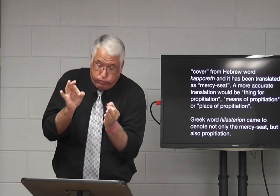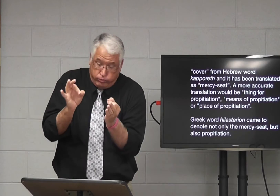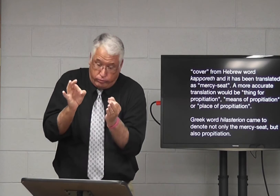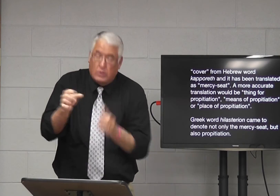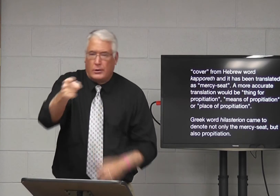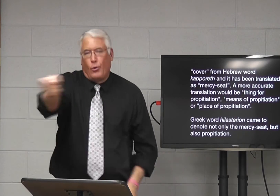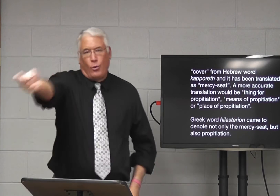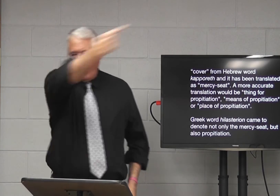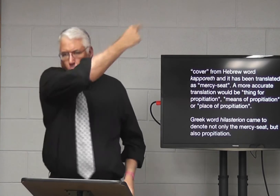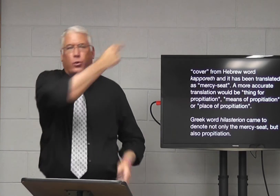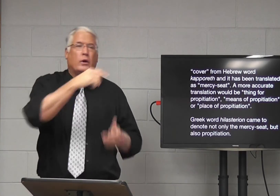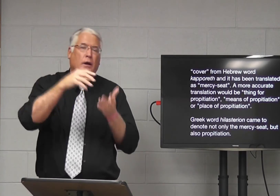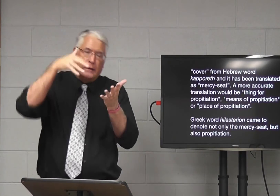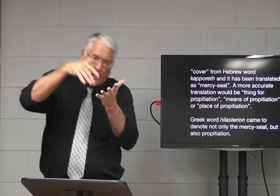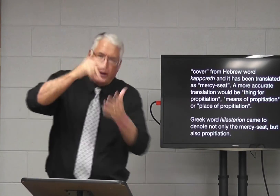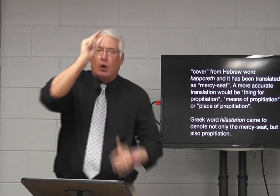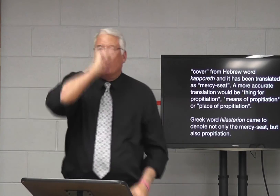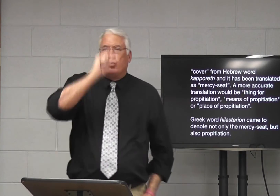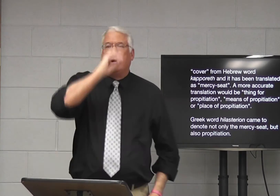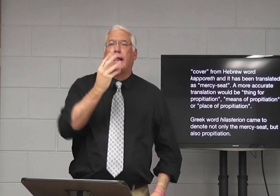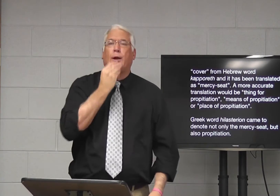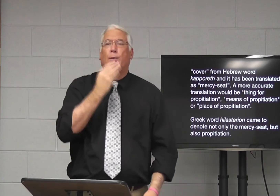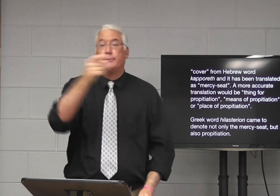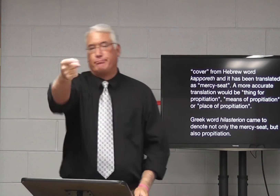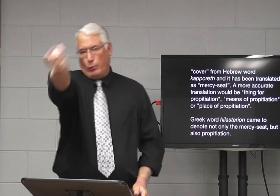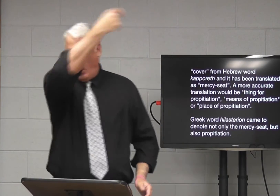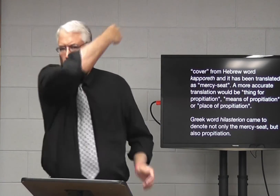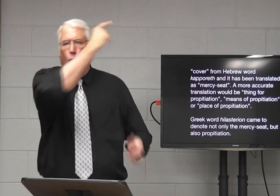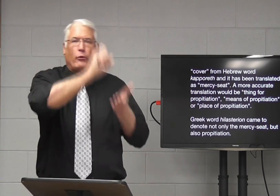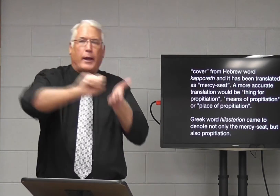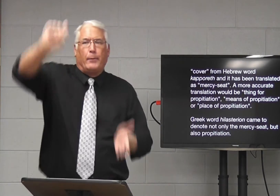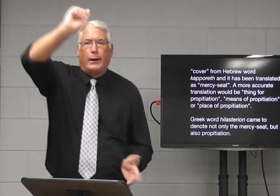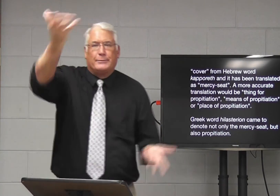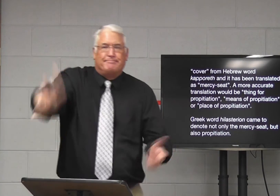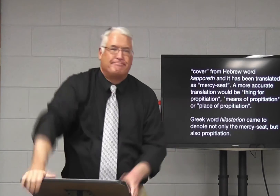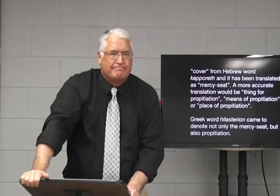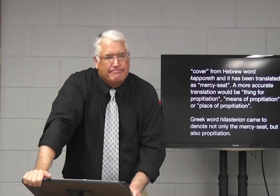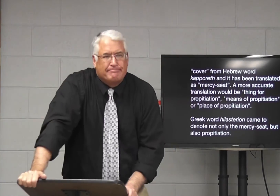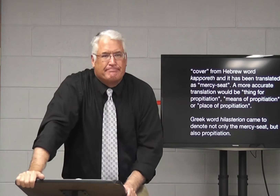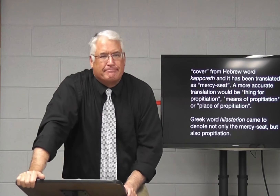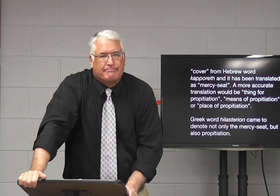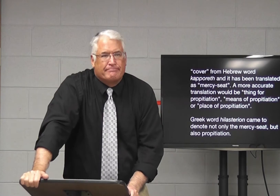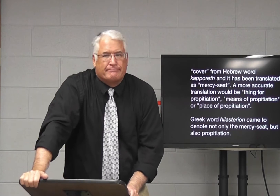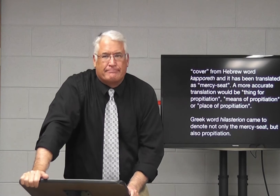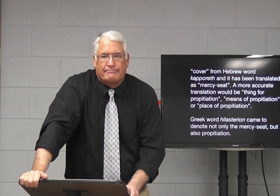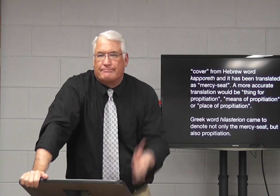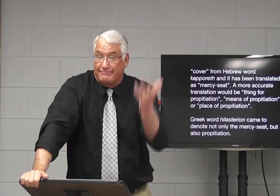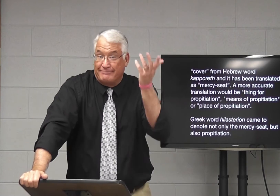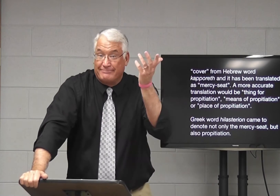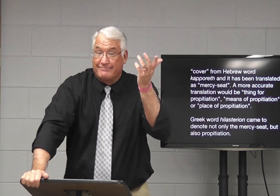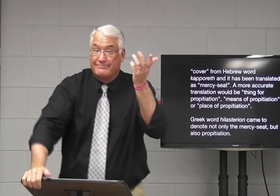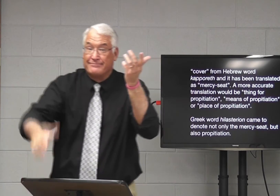Scripture, then you'll have to go study Greek and Hebrew and memorize that.